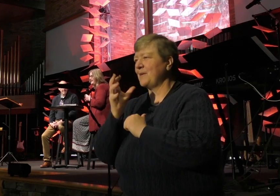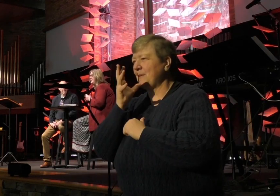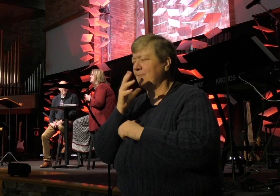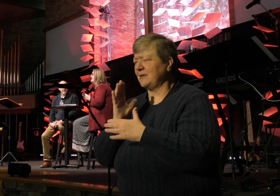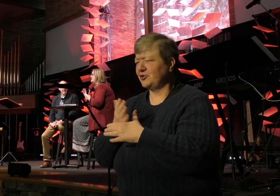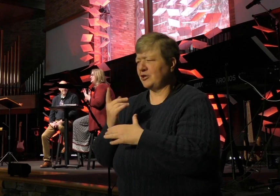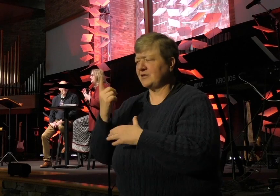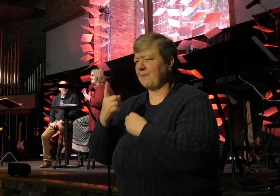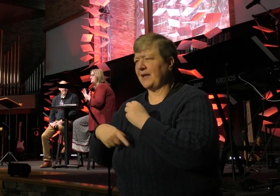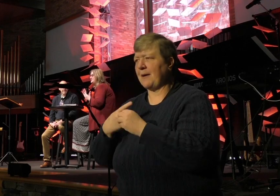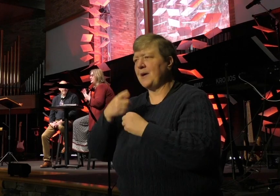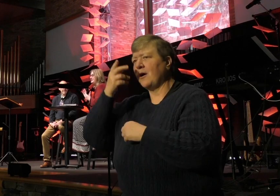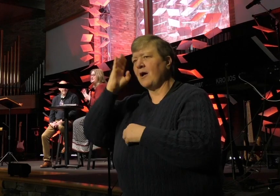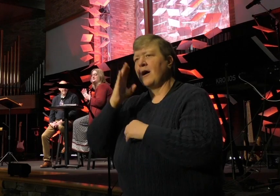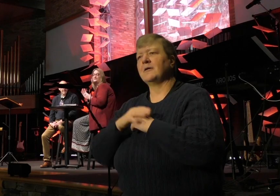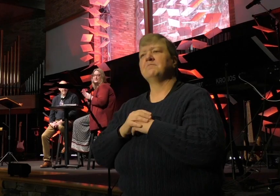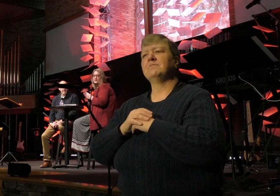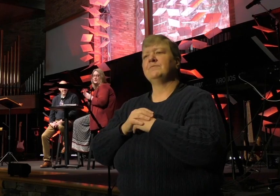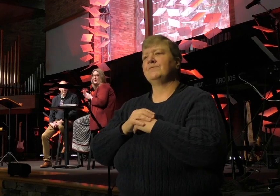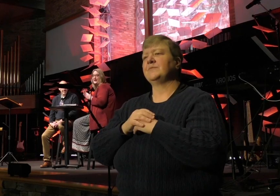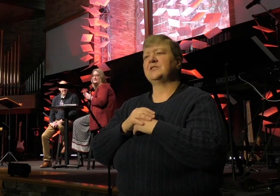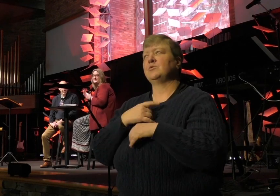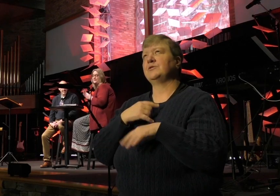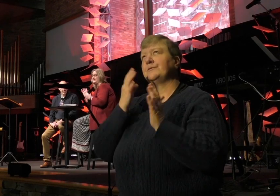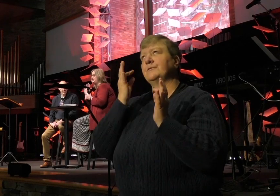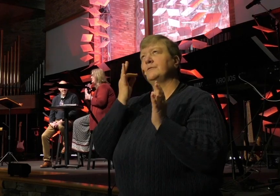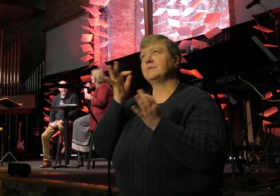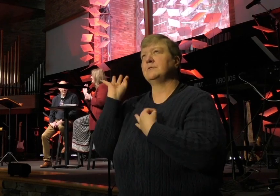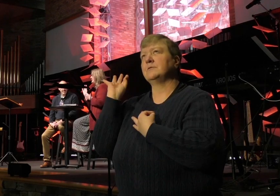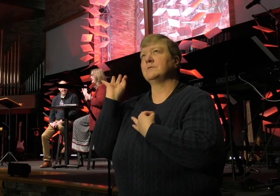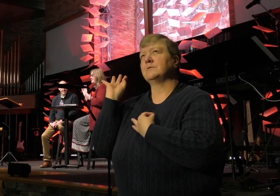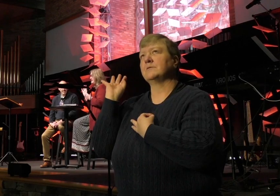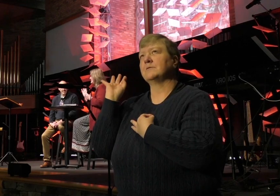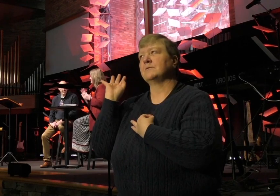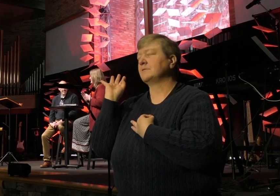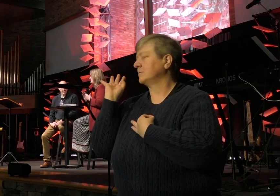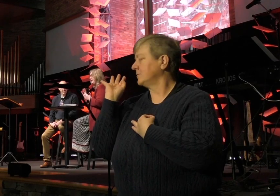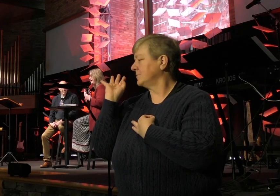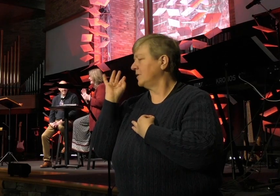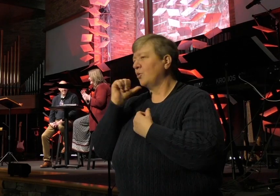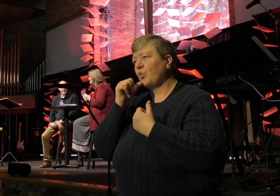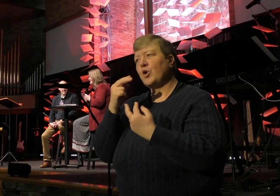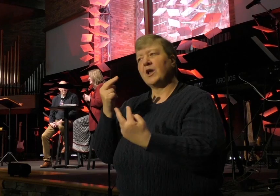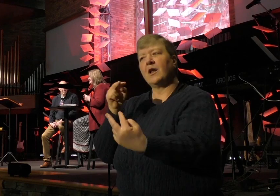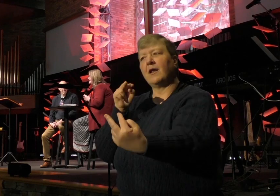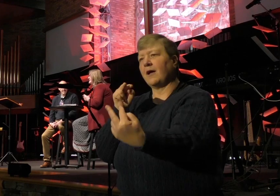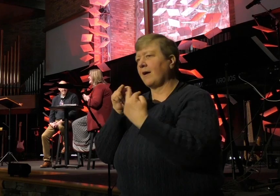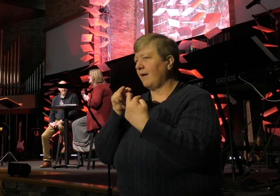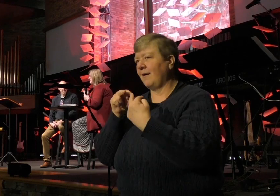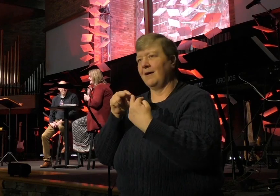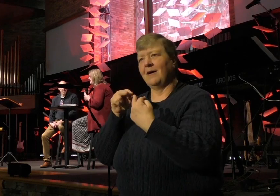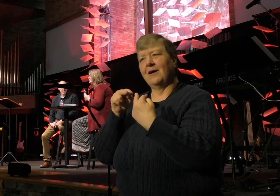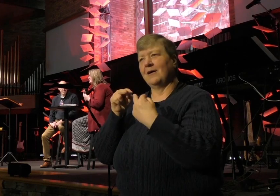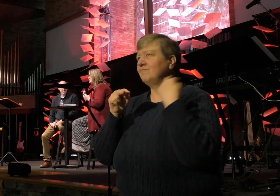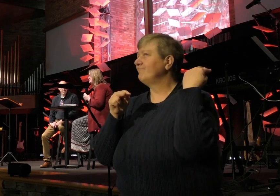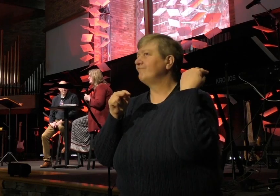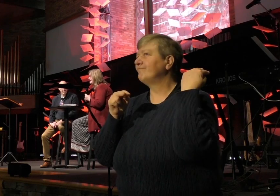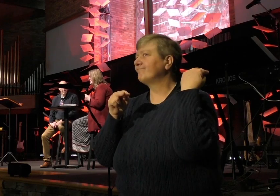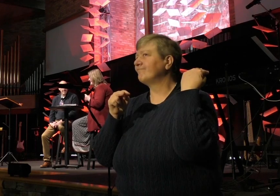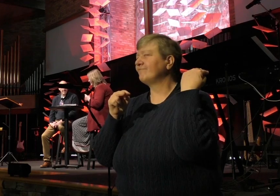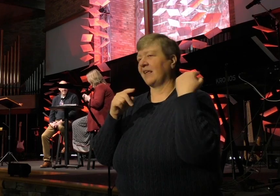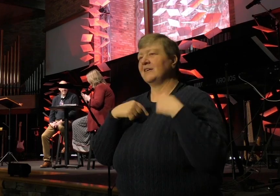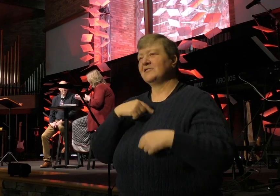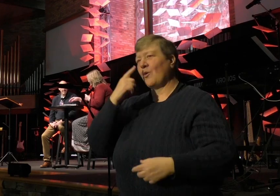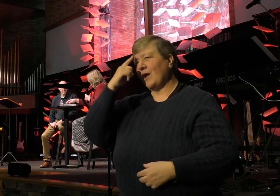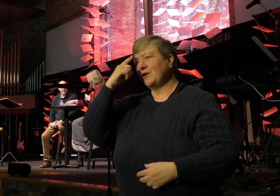about God, and she would absolutely just avert her eyes from me. She wouldn't look at me. She wouldn't make eye contact. And so I knew that there was